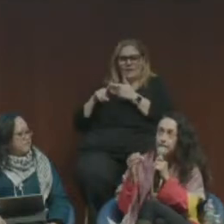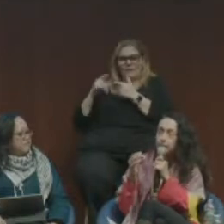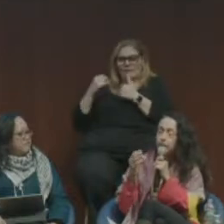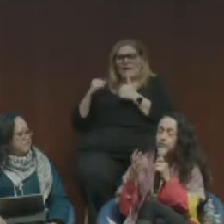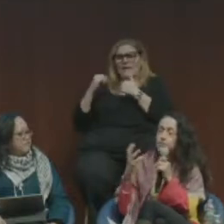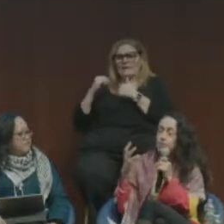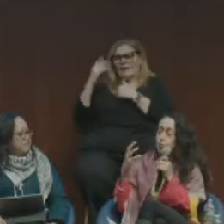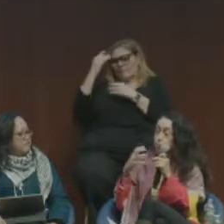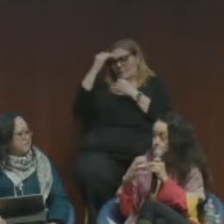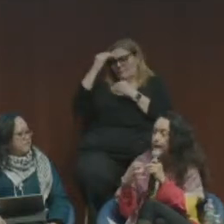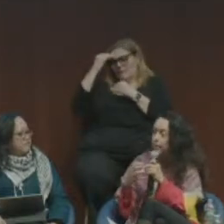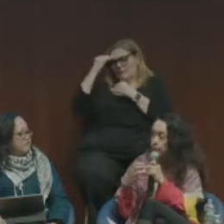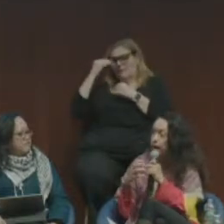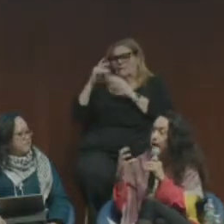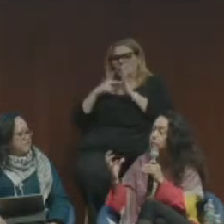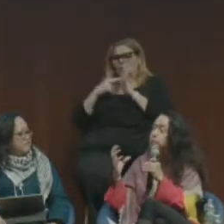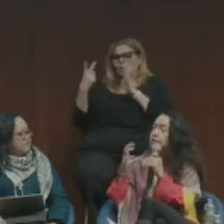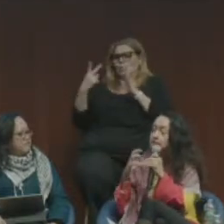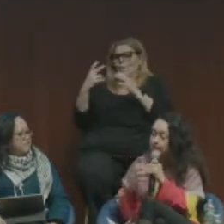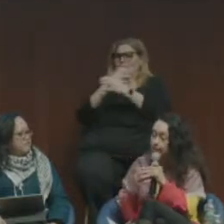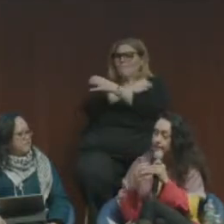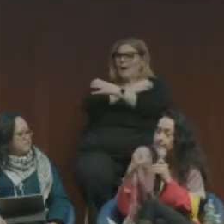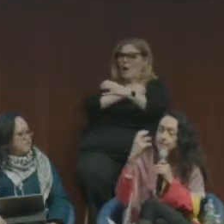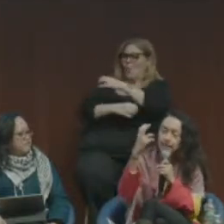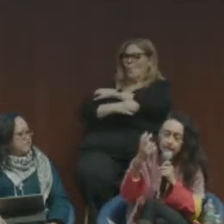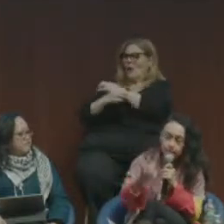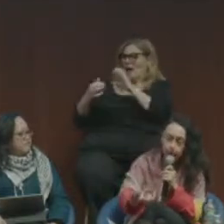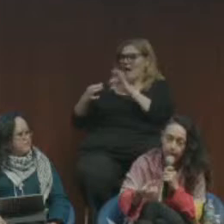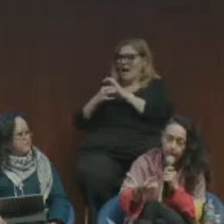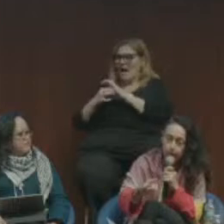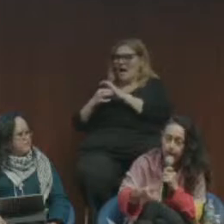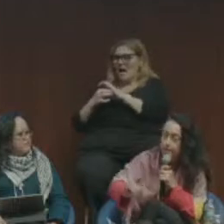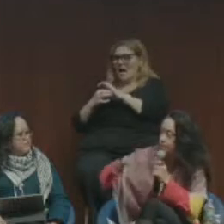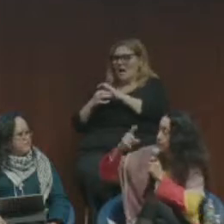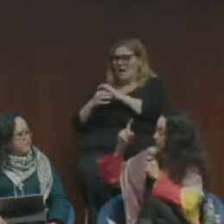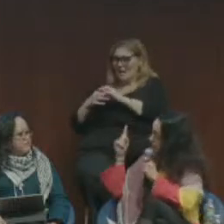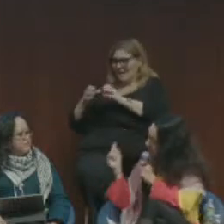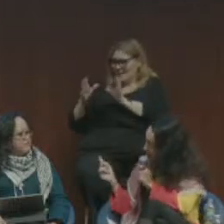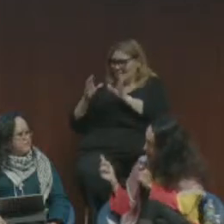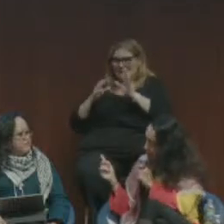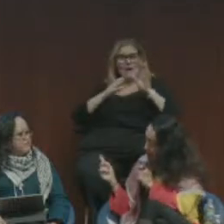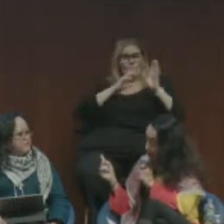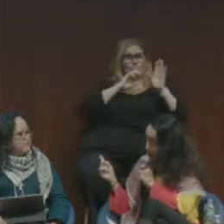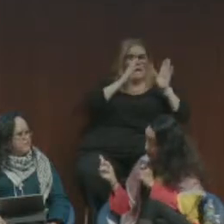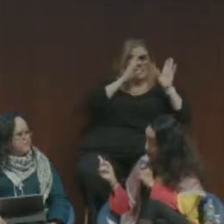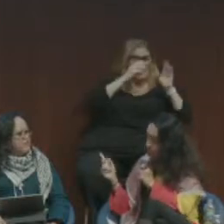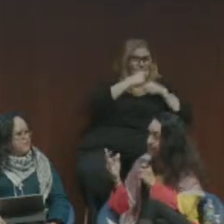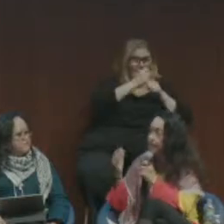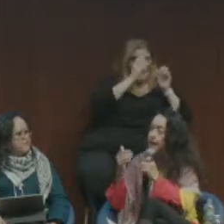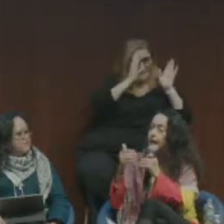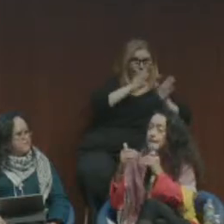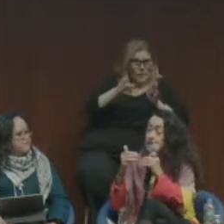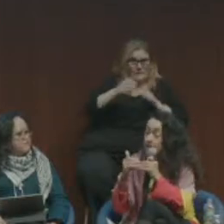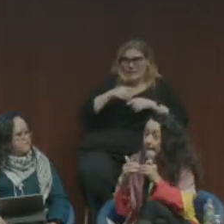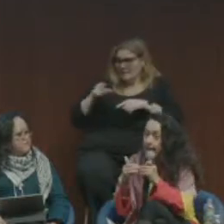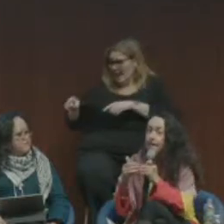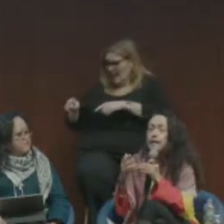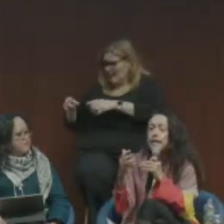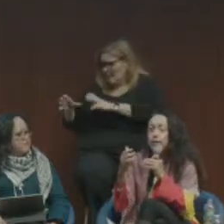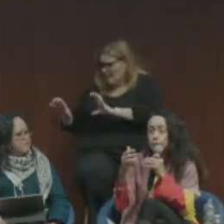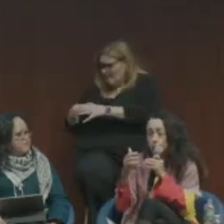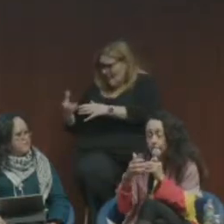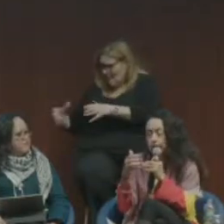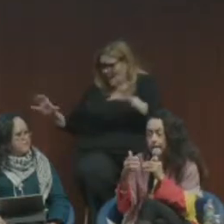I'm thinking about is dual power. How do we link the taking power organizing with the making power organizing? And